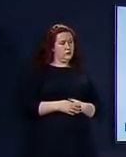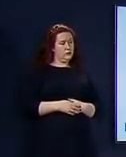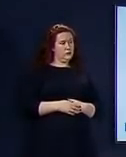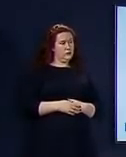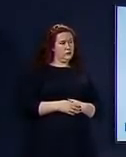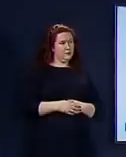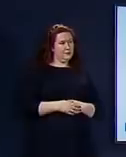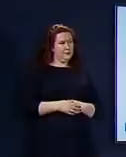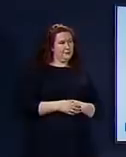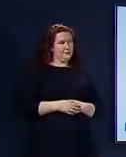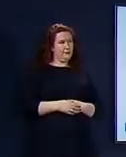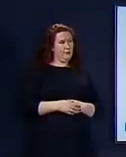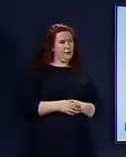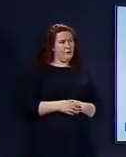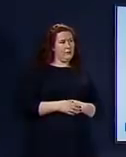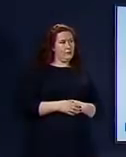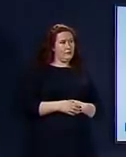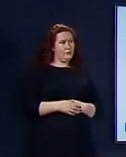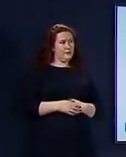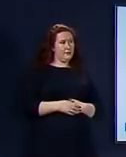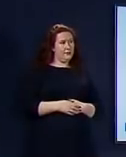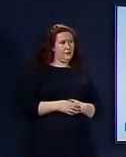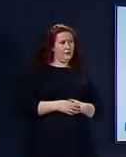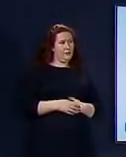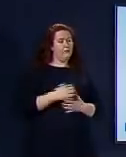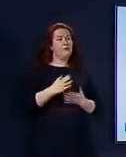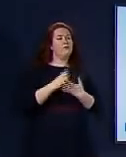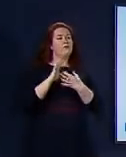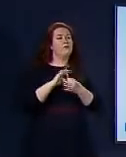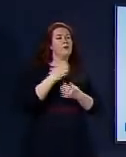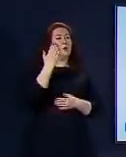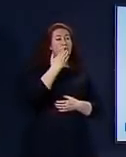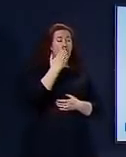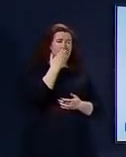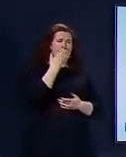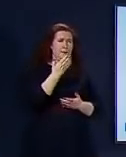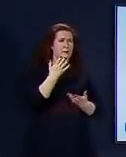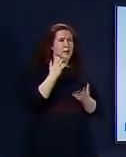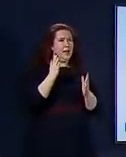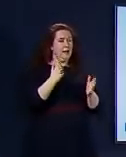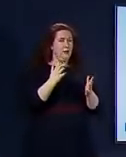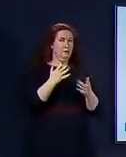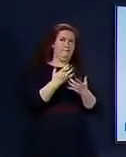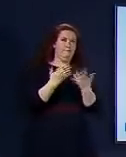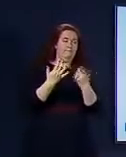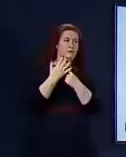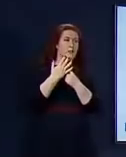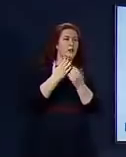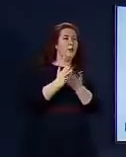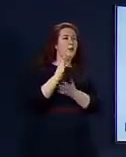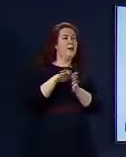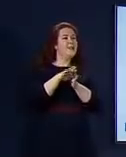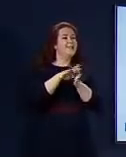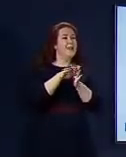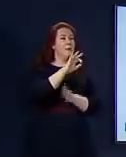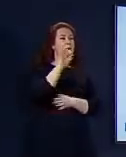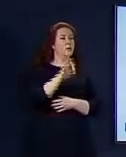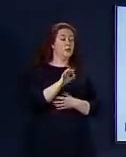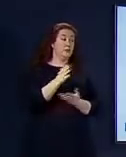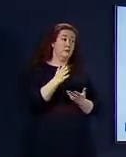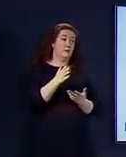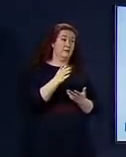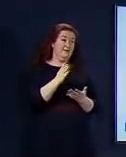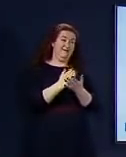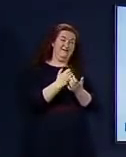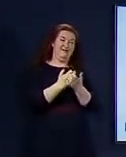mental health pressure now having to sit what looks a lot like exam questions. And also now thousands of students are sharing exam questions